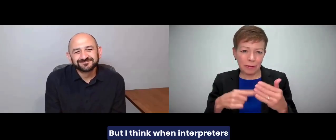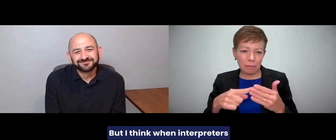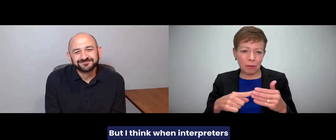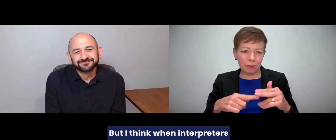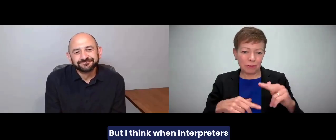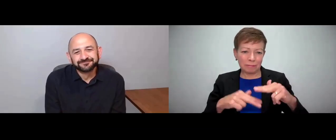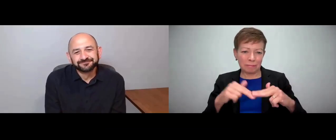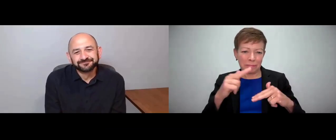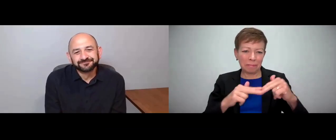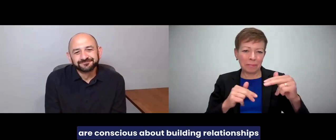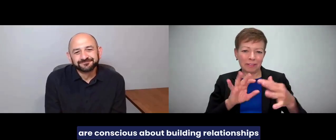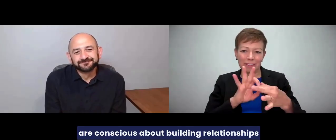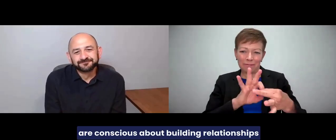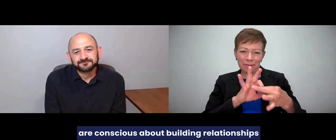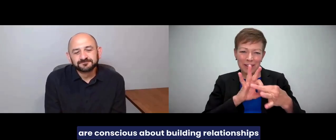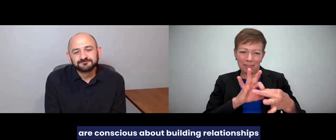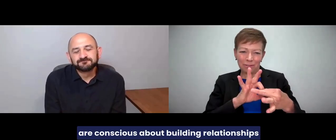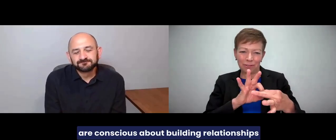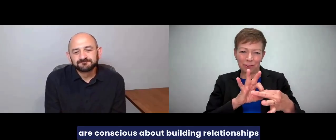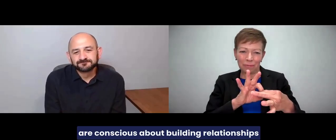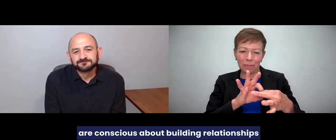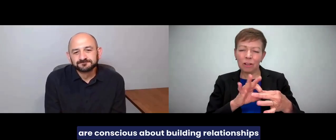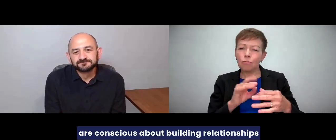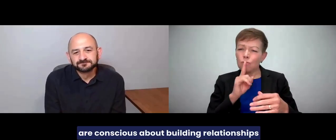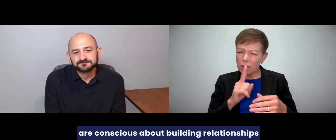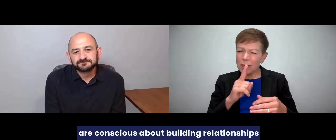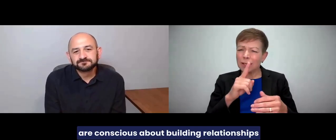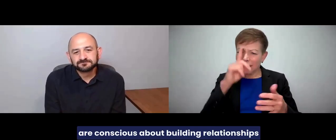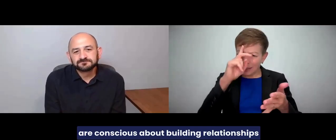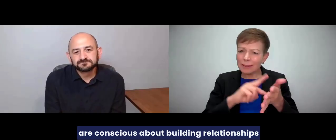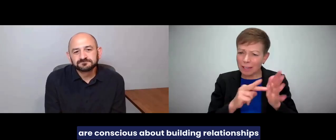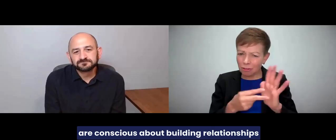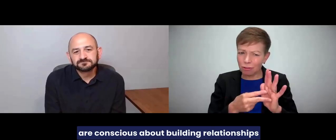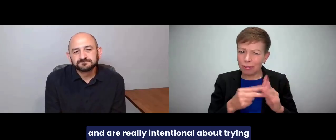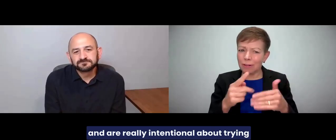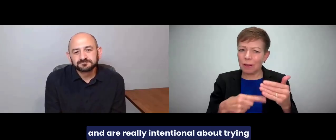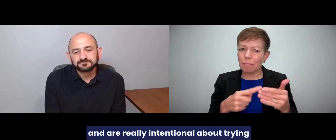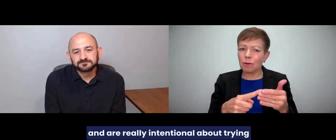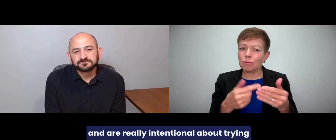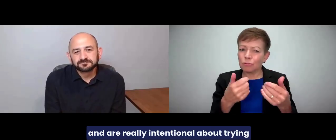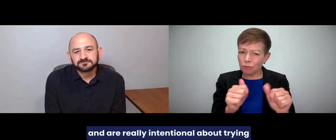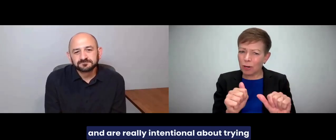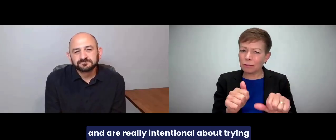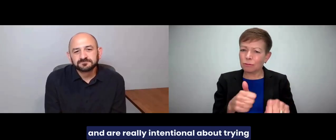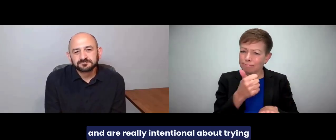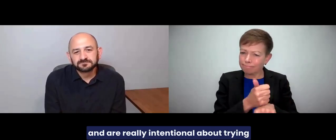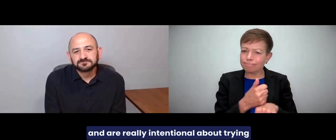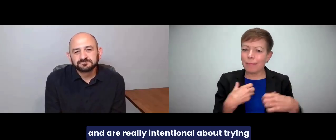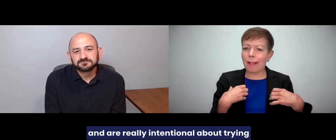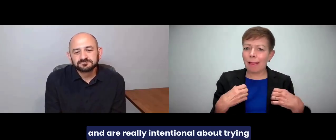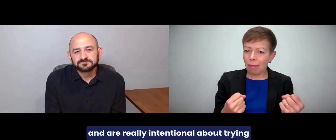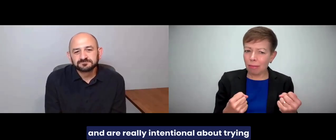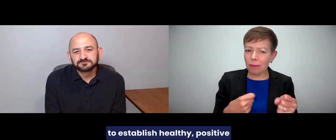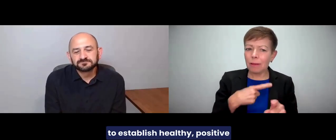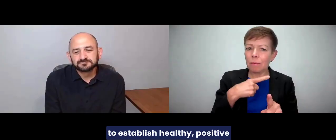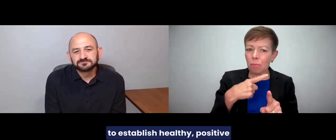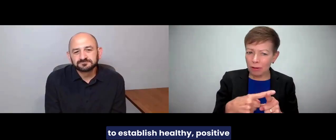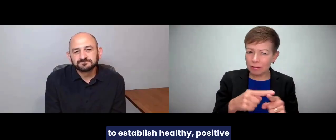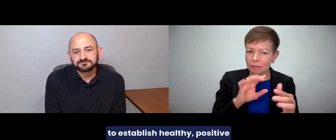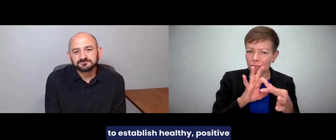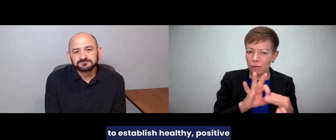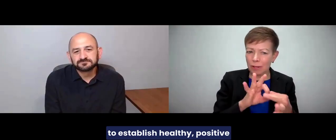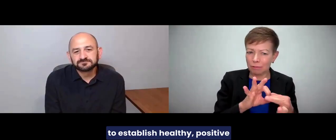when interpreters are conscious about building relationships and are really intentional about trying